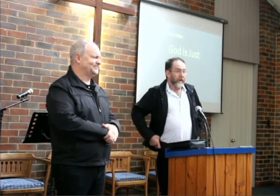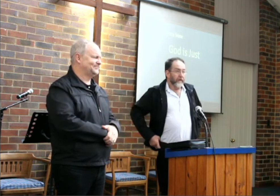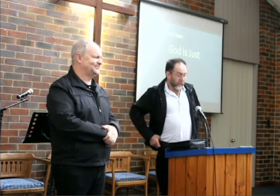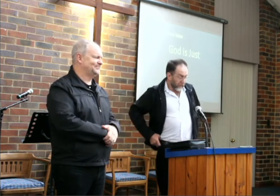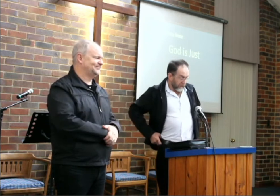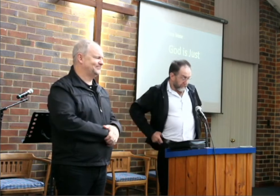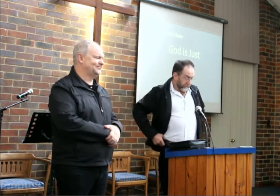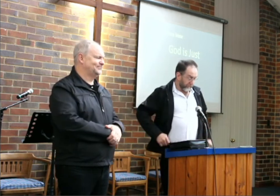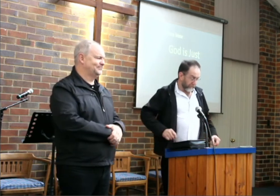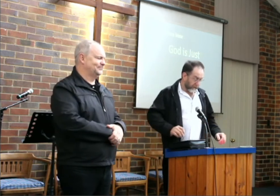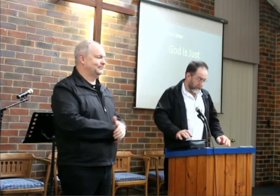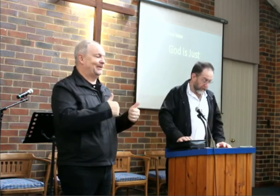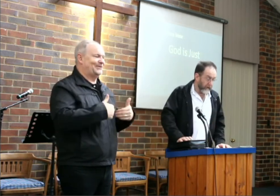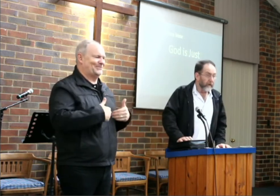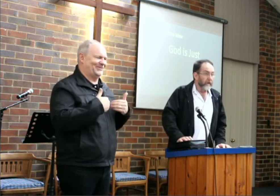Well, good morning.